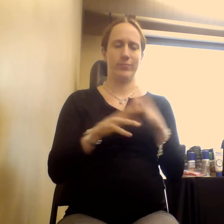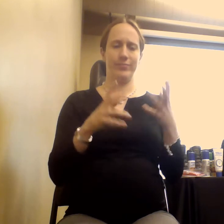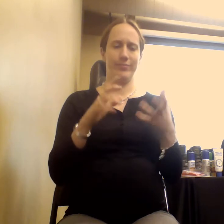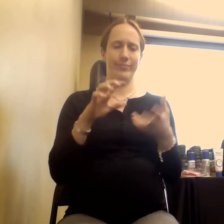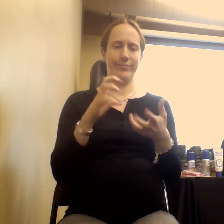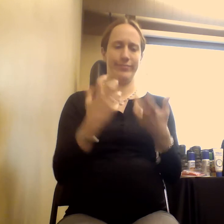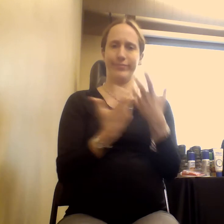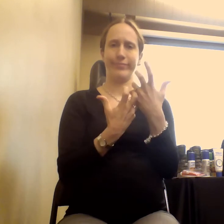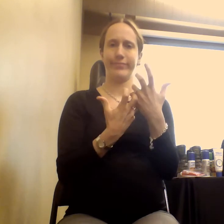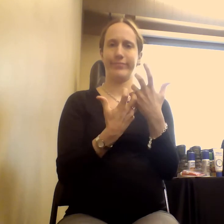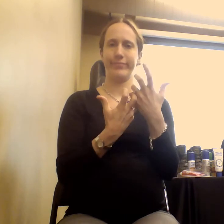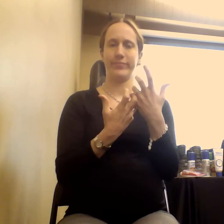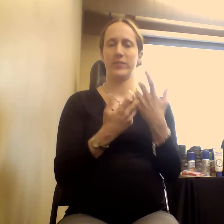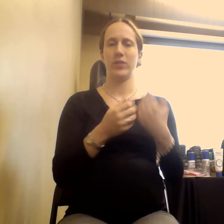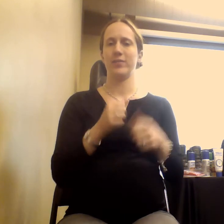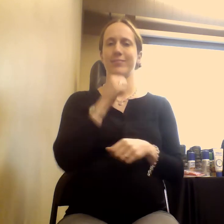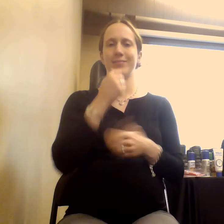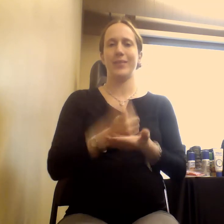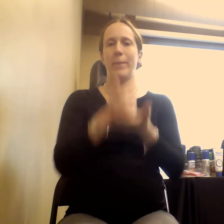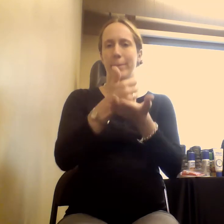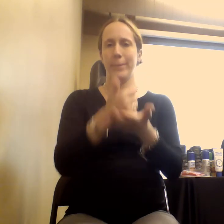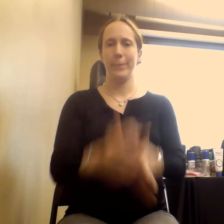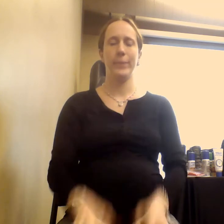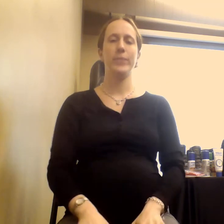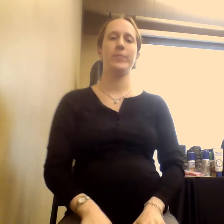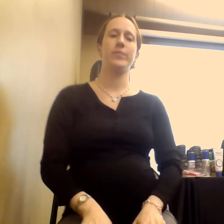your heel. So imagine,